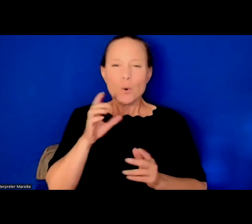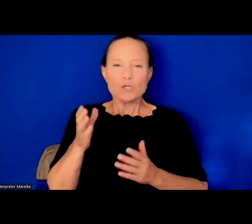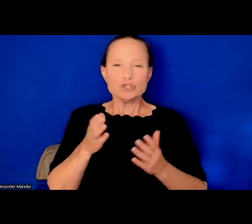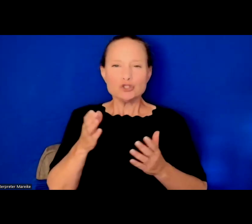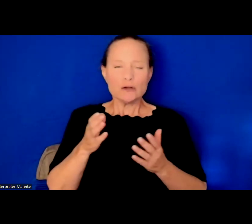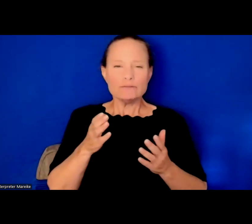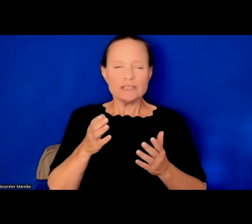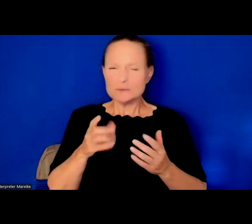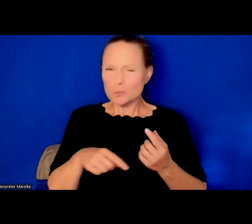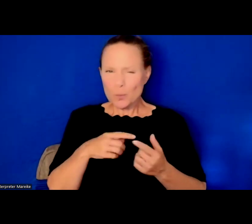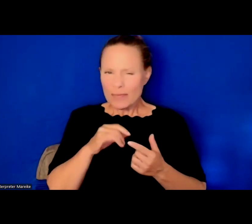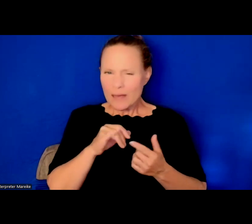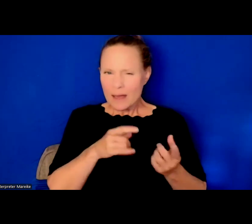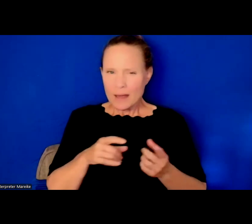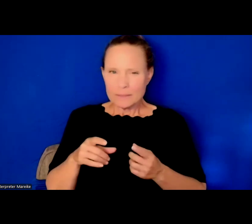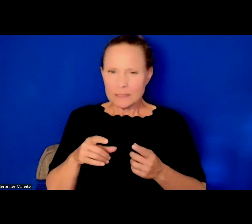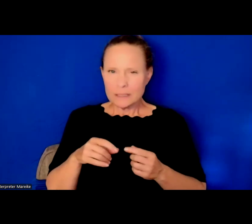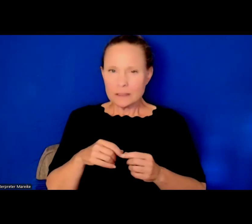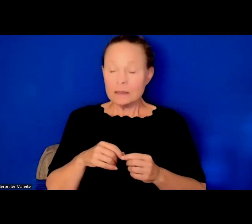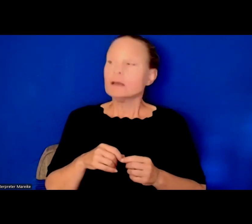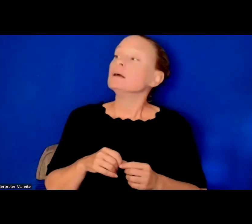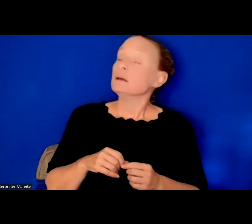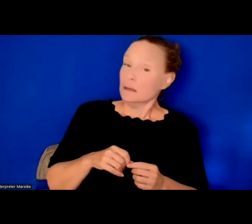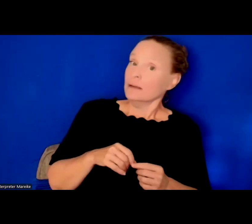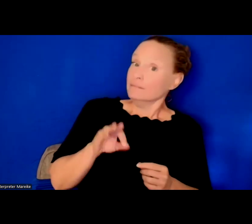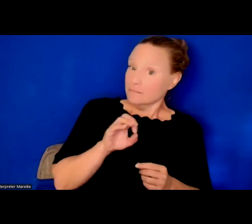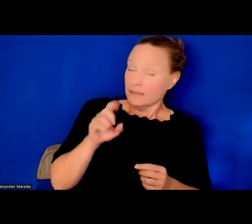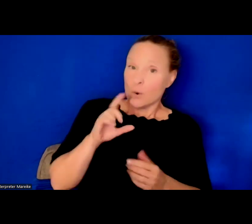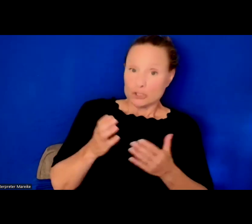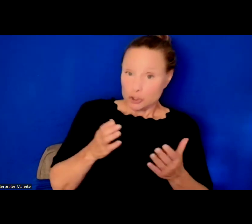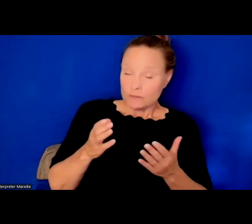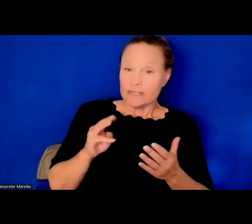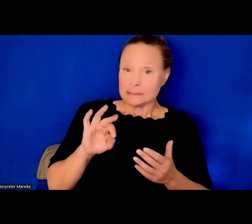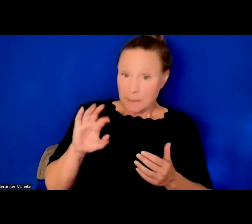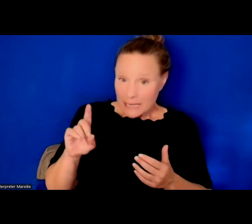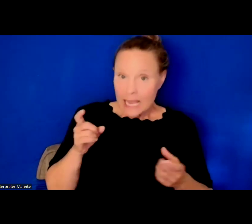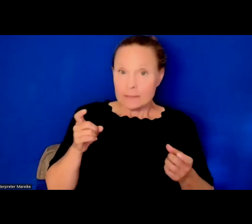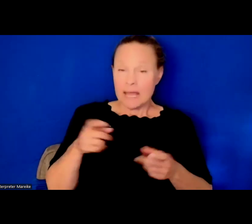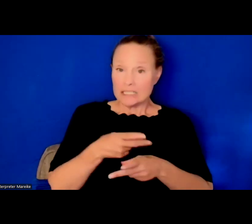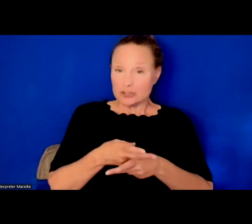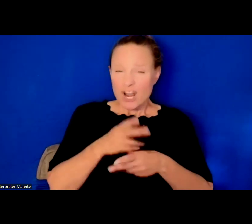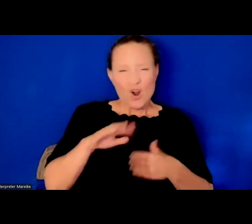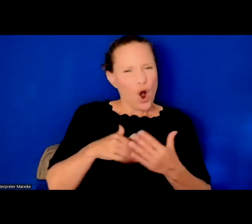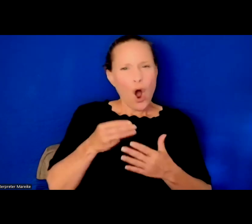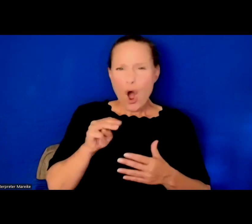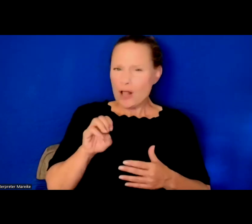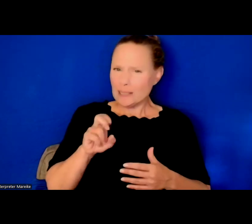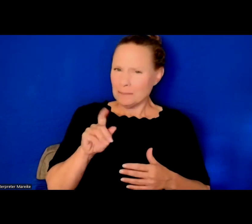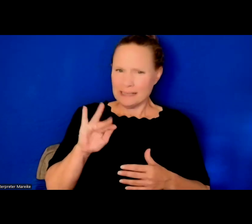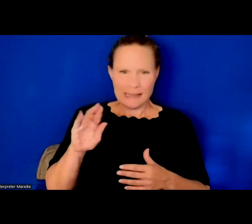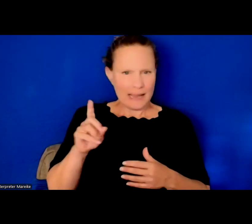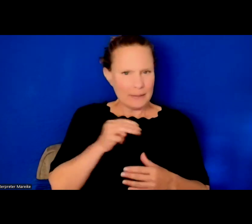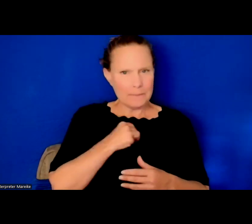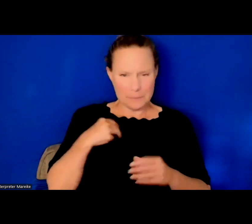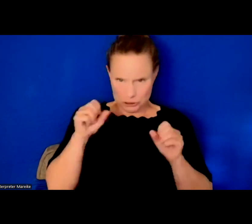all happening now. So fee for service, Medicaid managed care, all Medicaid members, I'll say, can